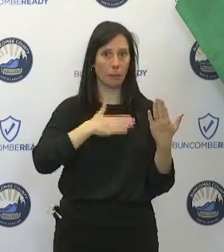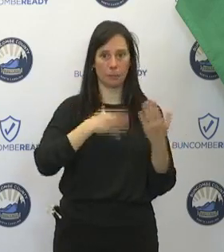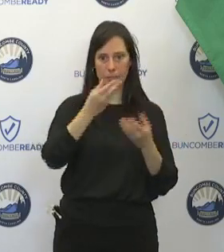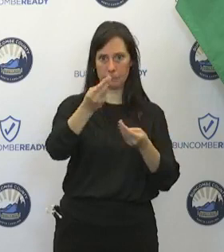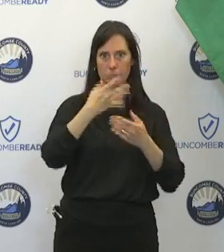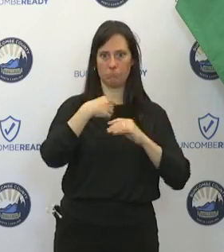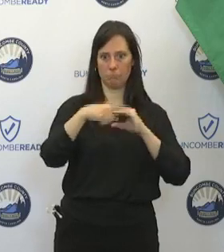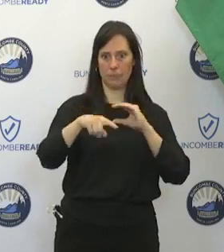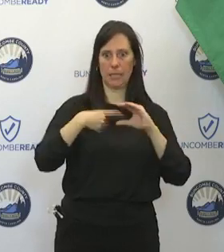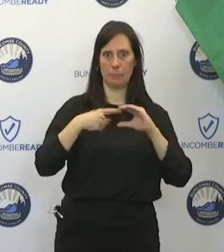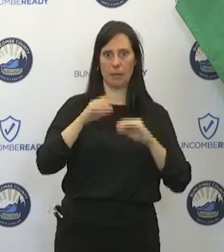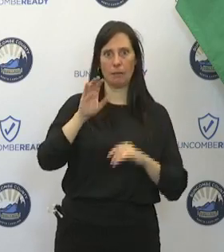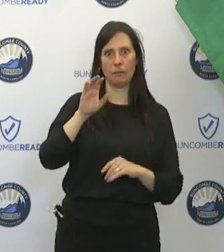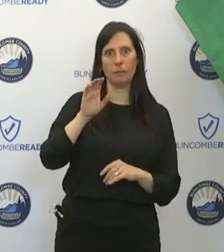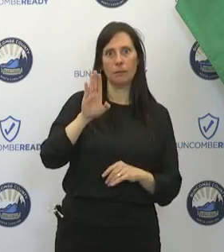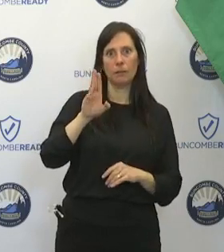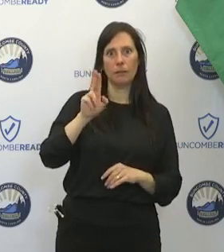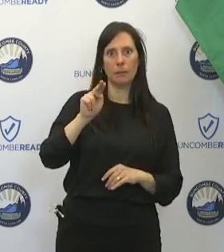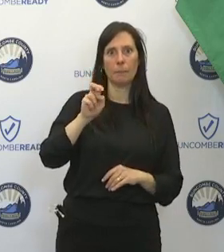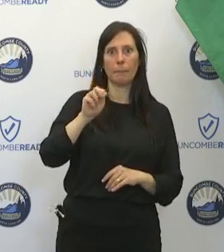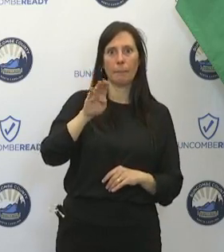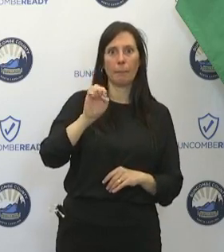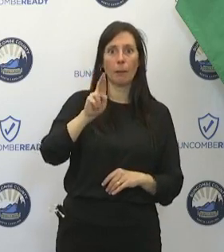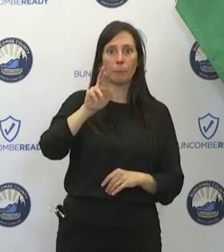ready@buncombecounty.org or call us at